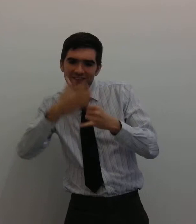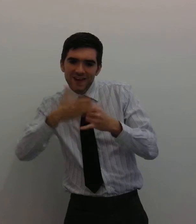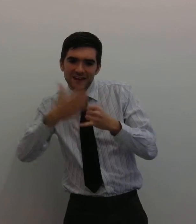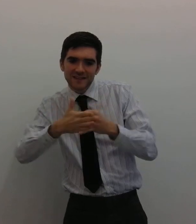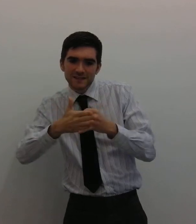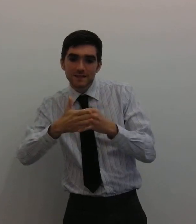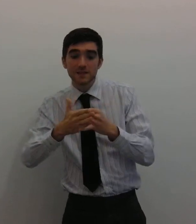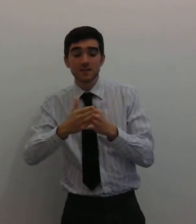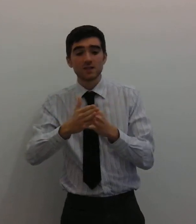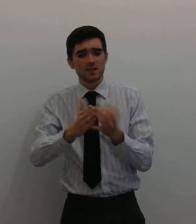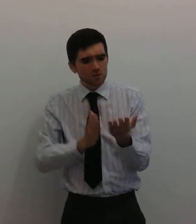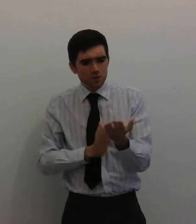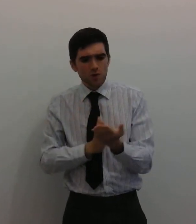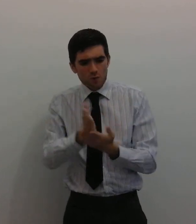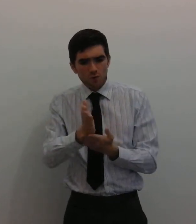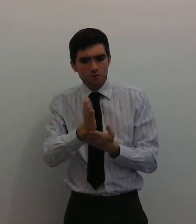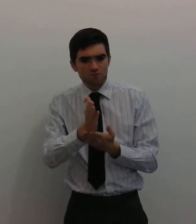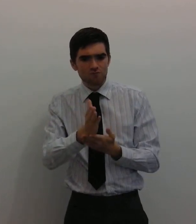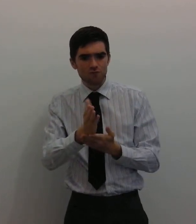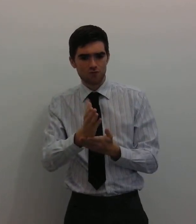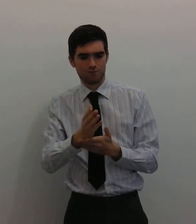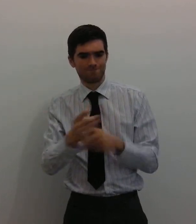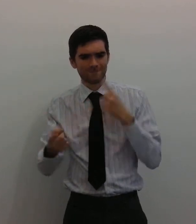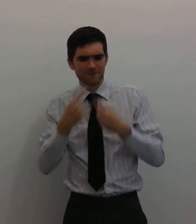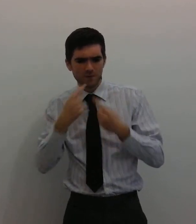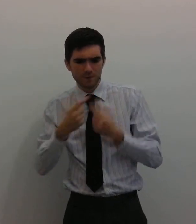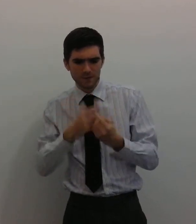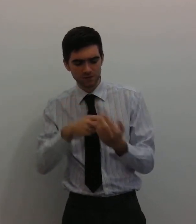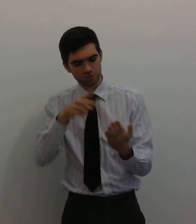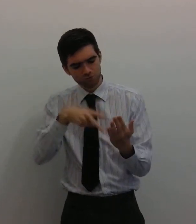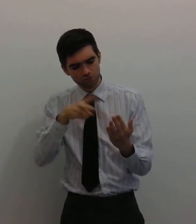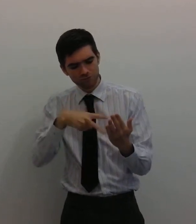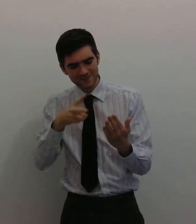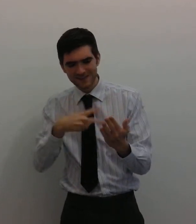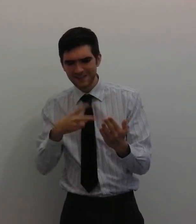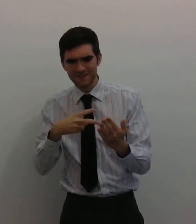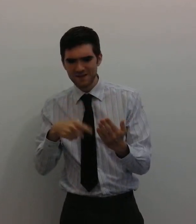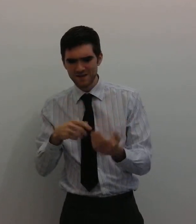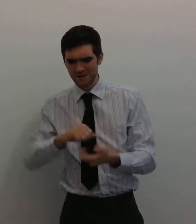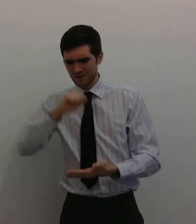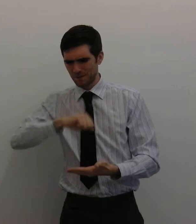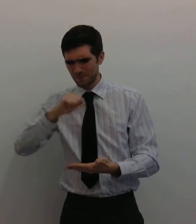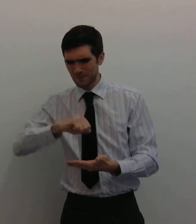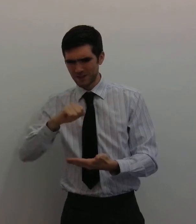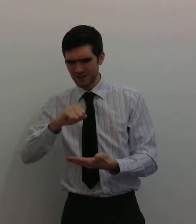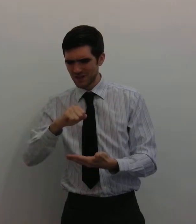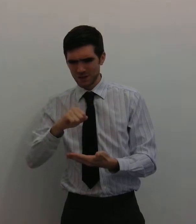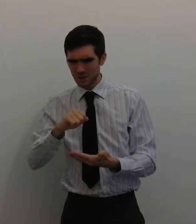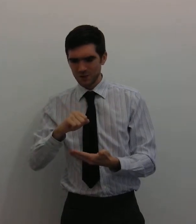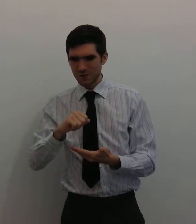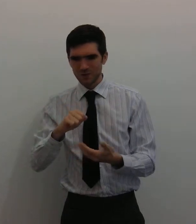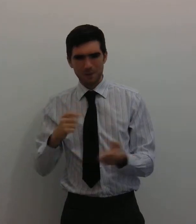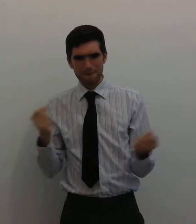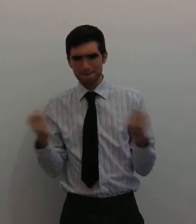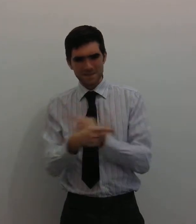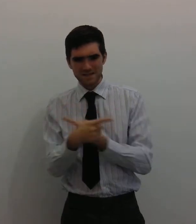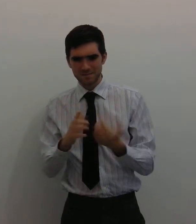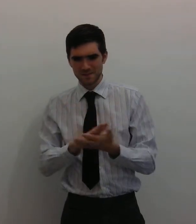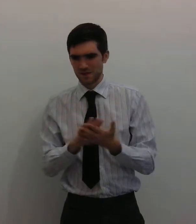the matters you think that you're not going to be able to meet that budget, you do have to apply to the court for a